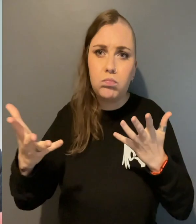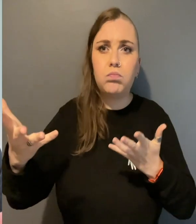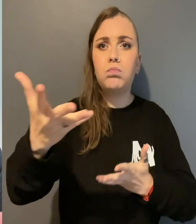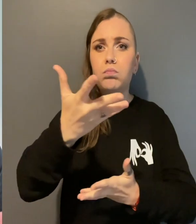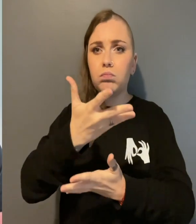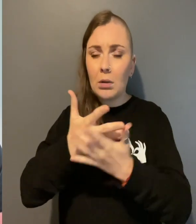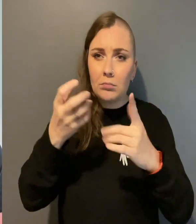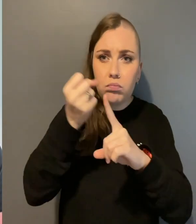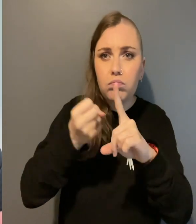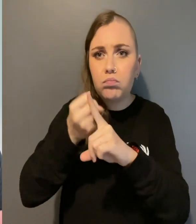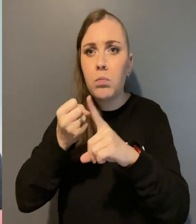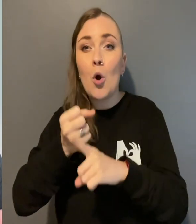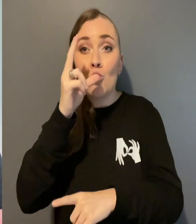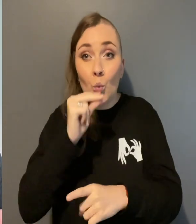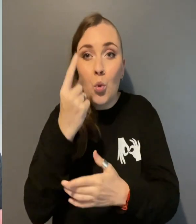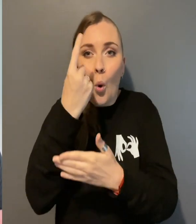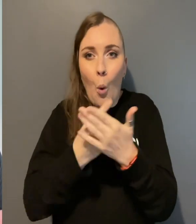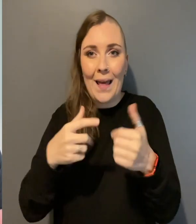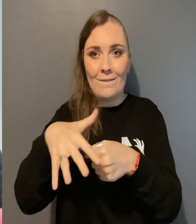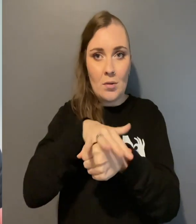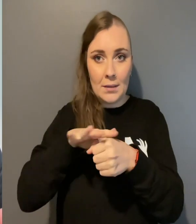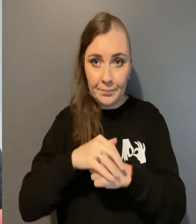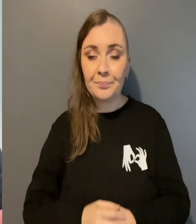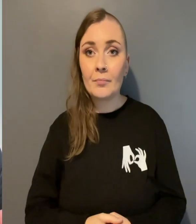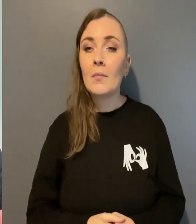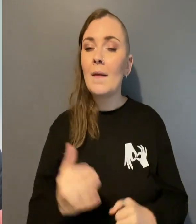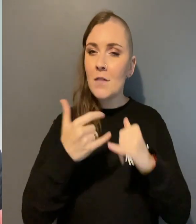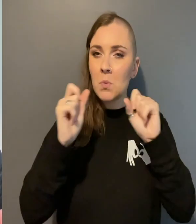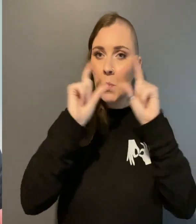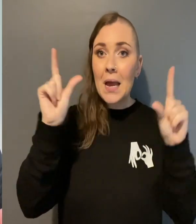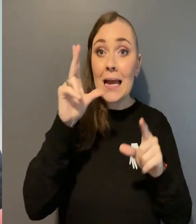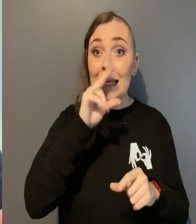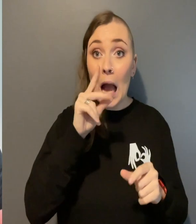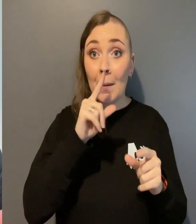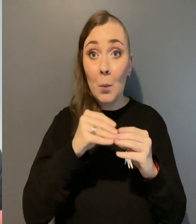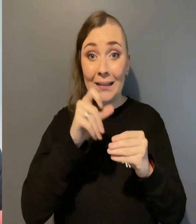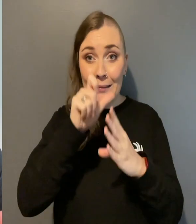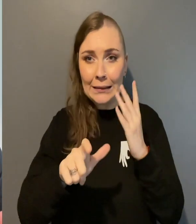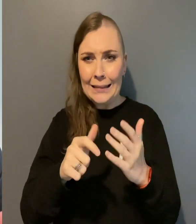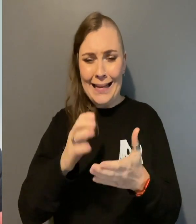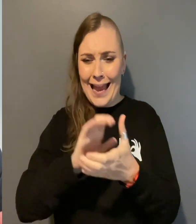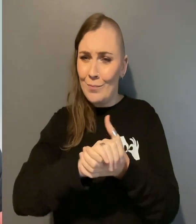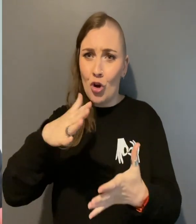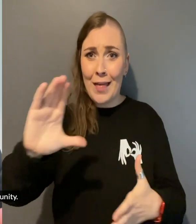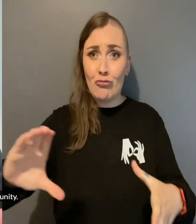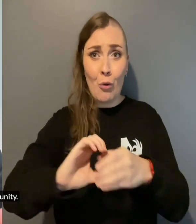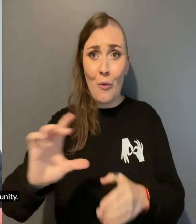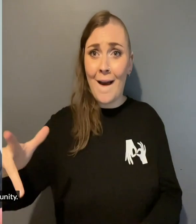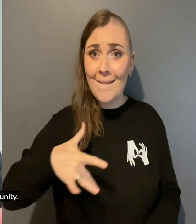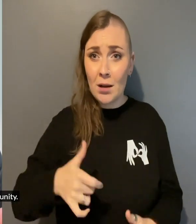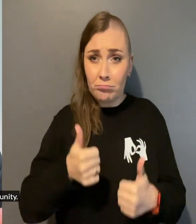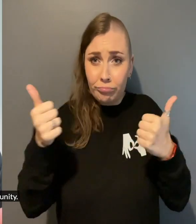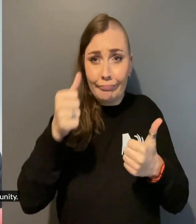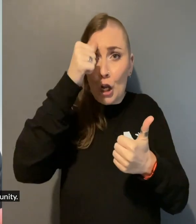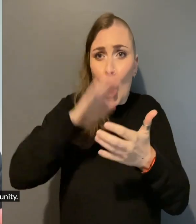and advocate in a youth only environment we are well aware that young people with disability are the experts in their own lives and have a lot of